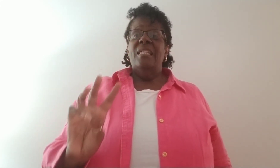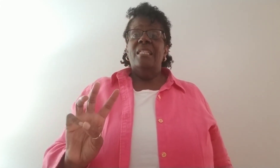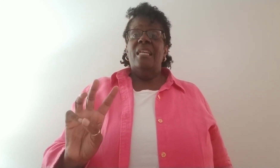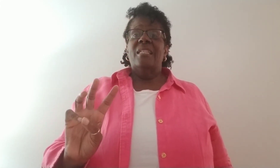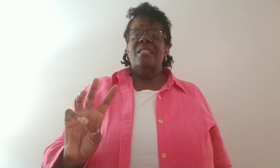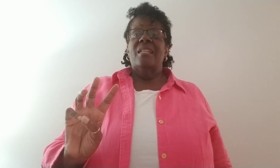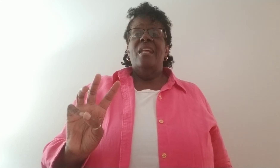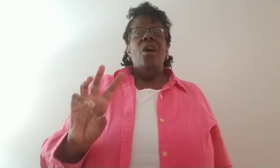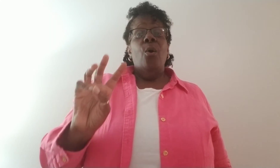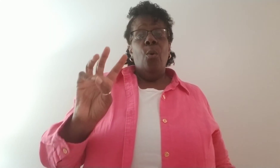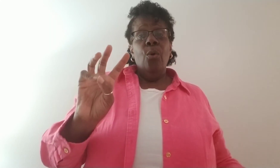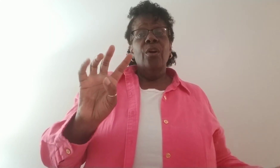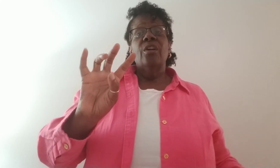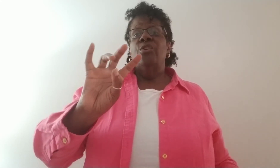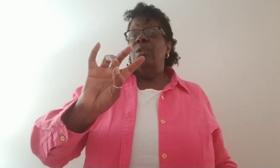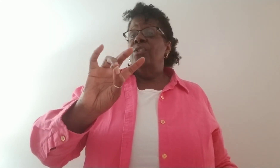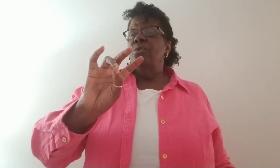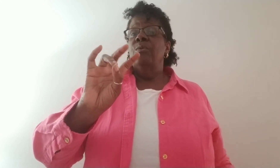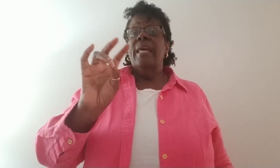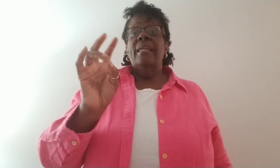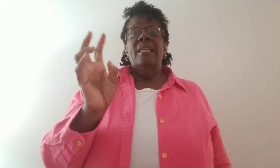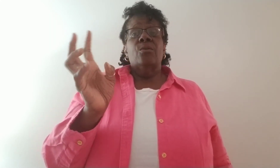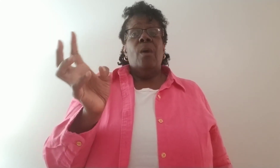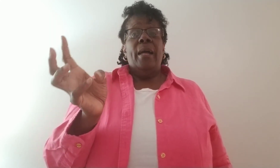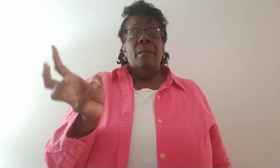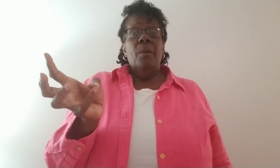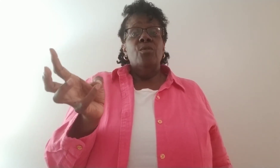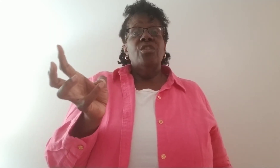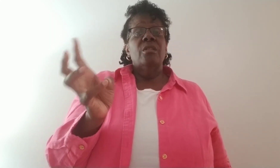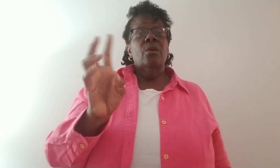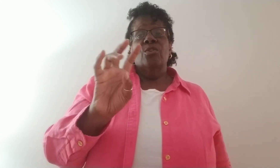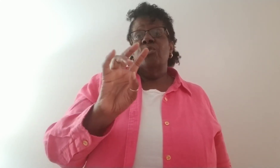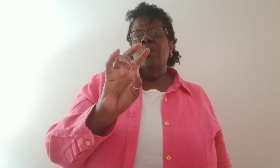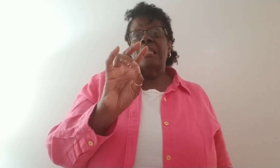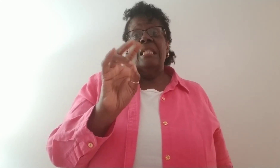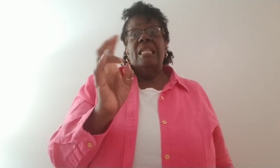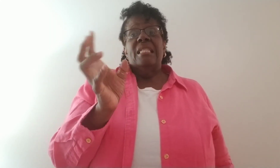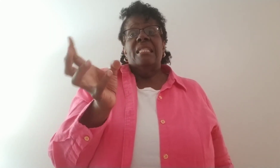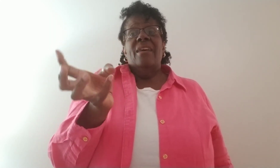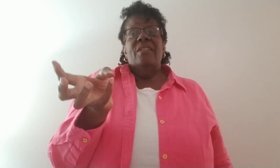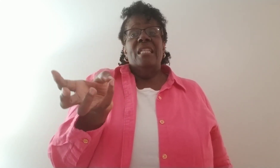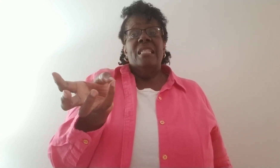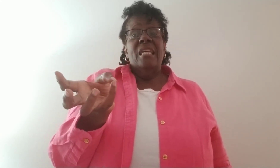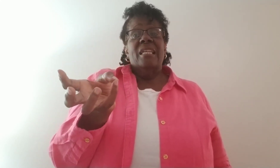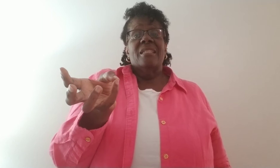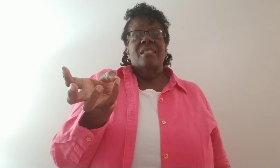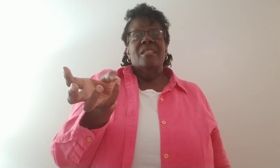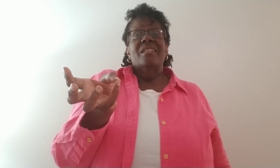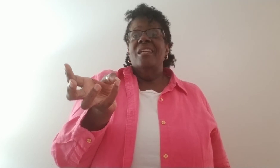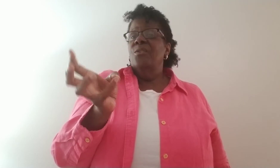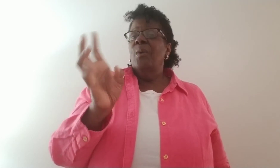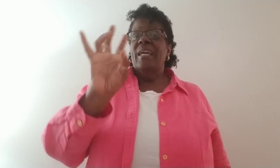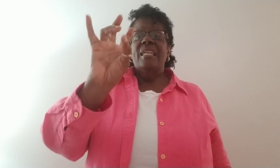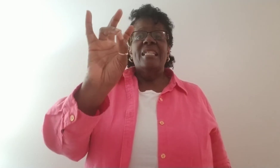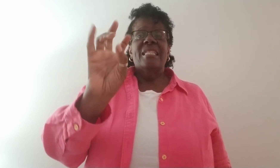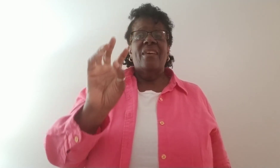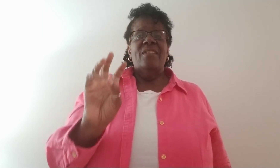76. Or you can do that as a rocking motion or a twist, 76. Either way,